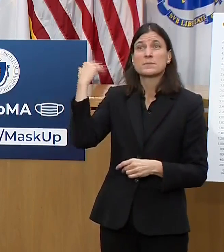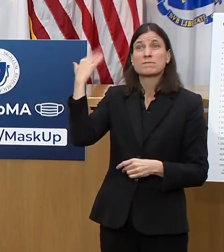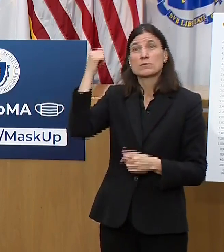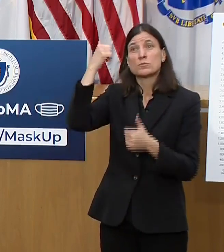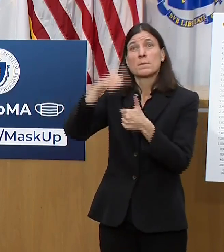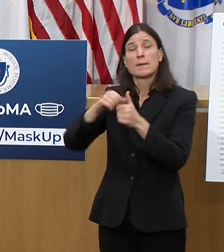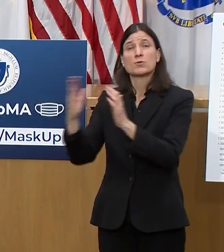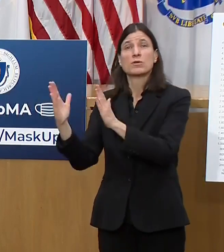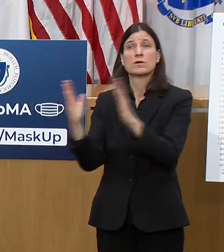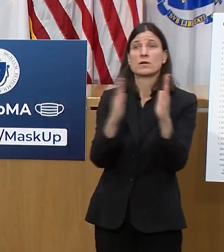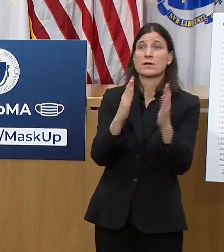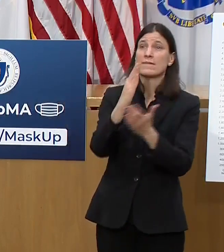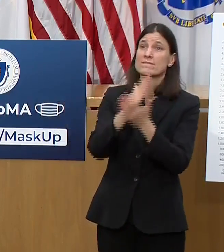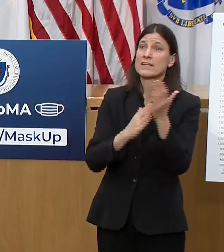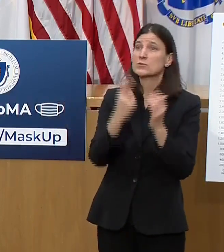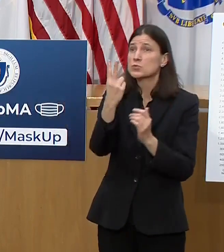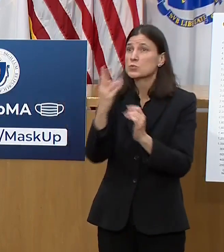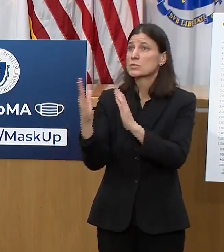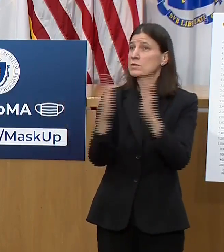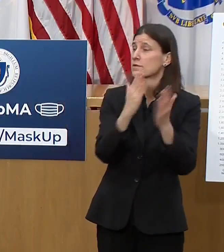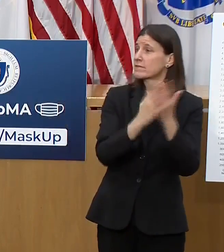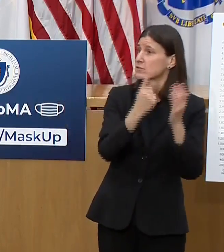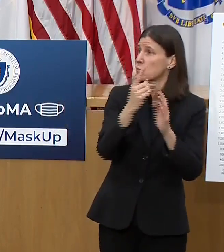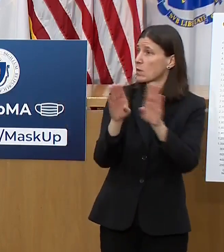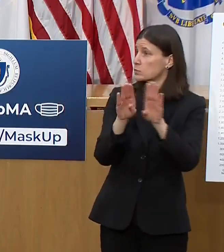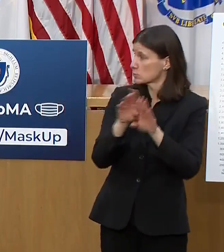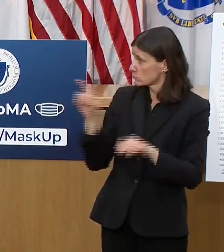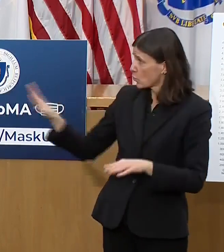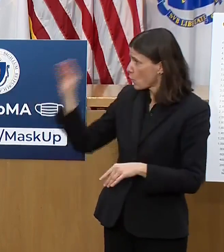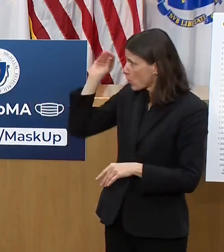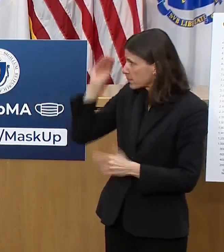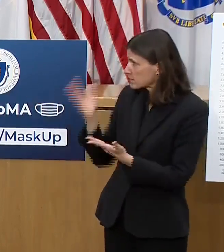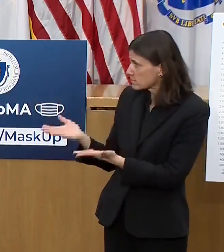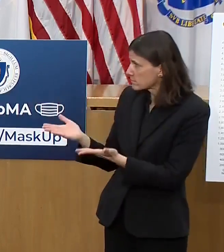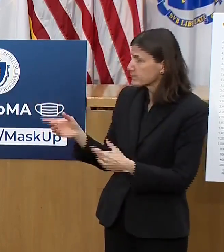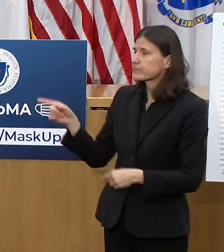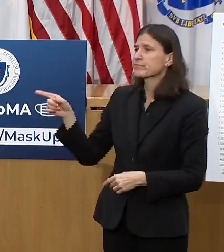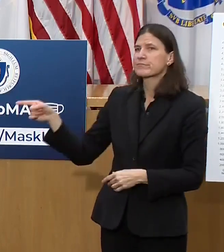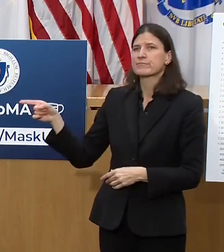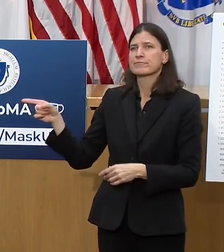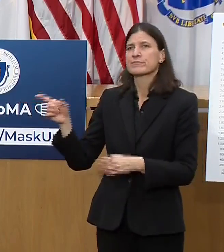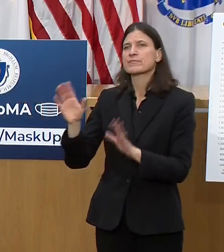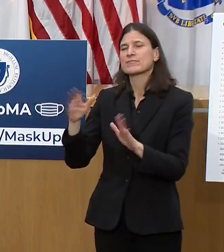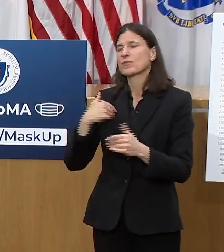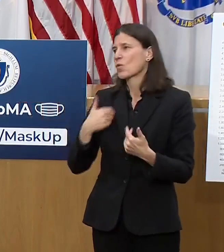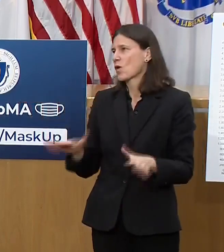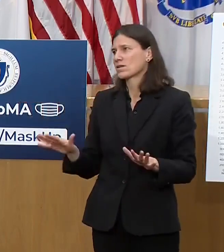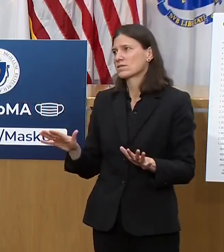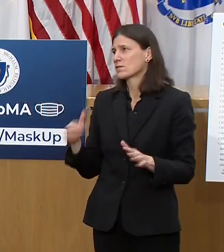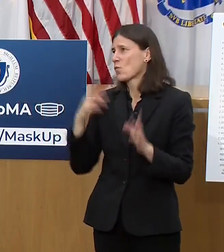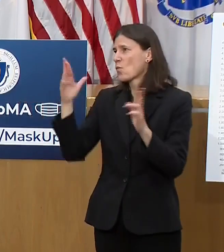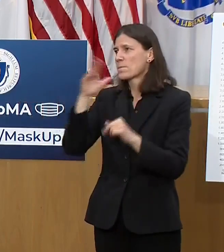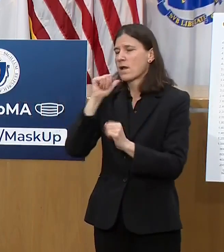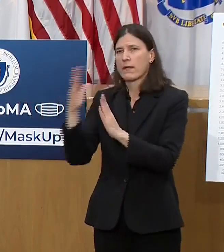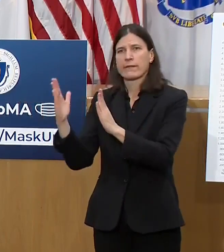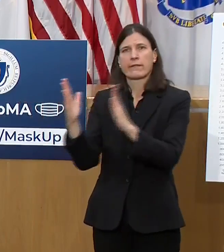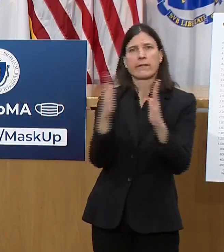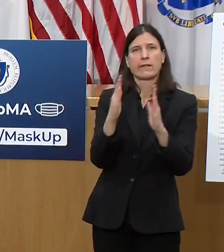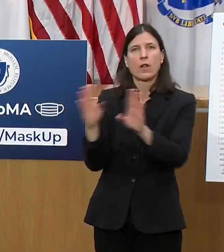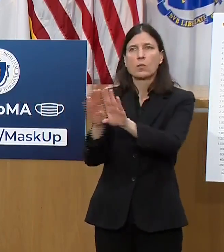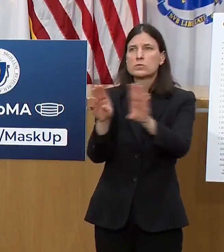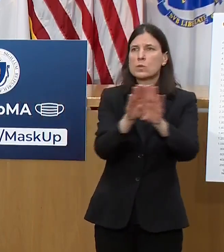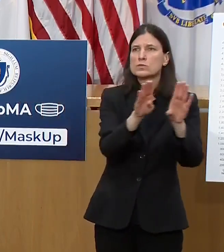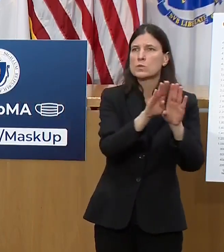you guys from being overwhelmed? Well, we really don't want to see what happened in the spring. And that's why we're really trying to